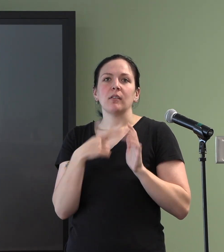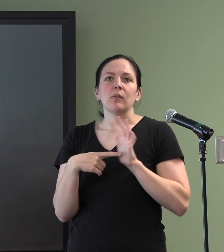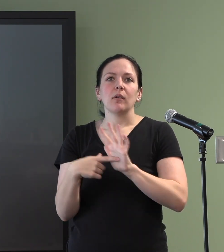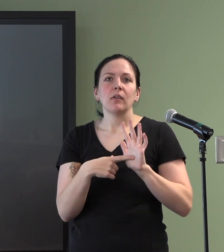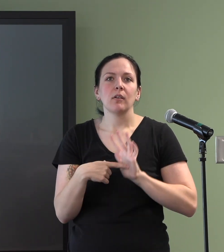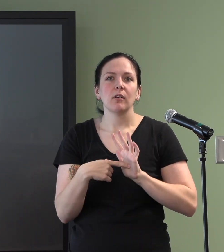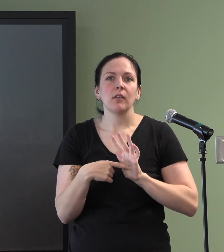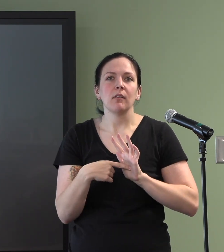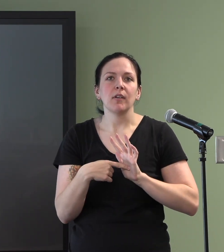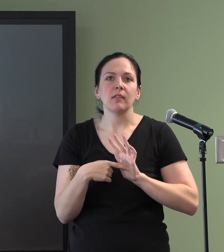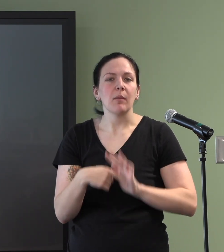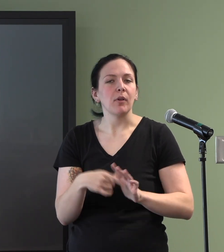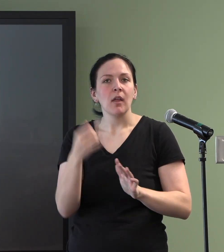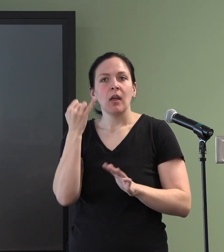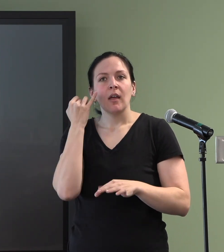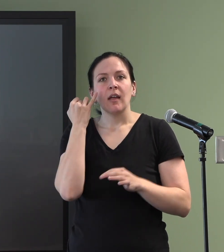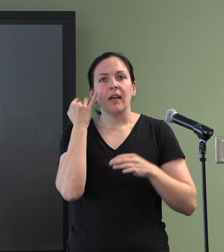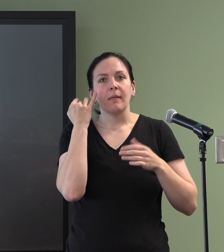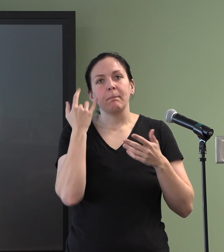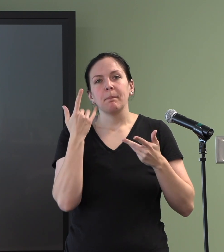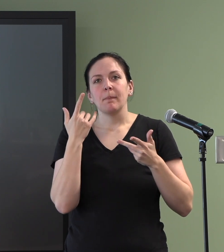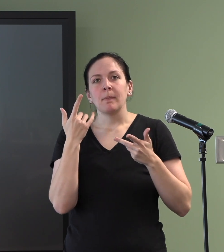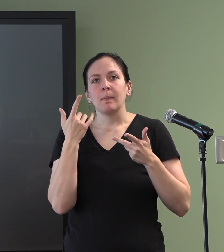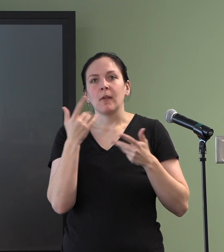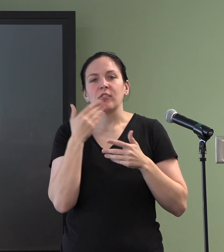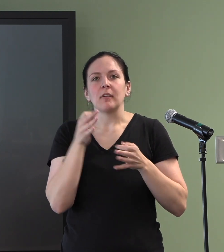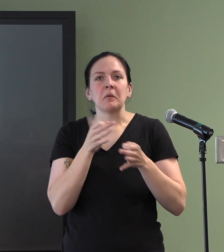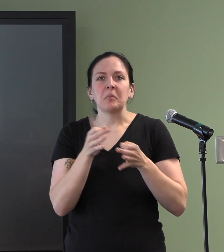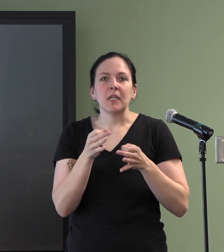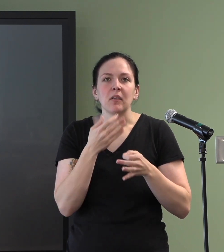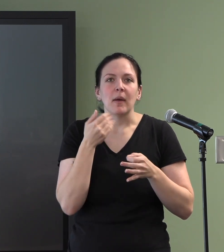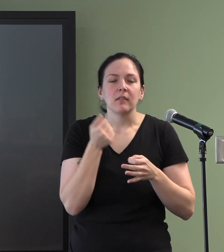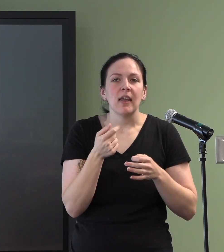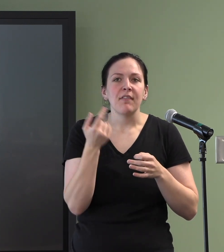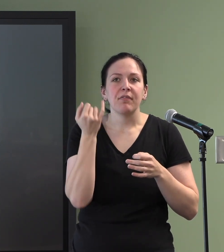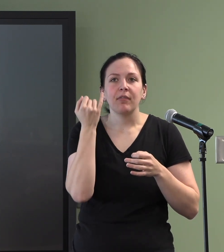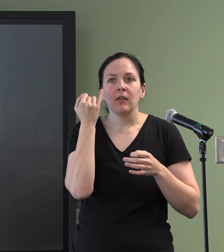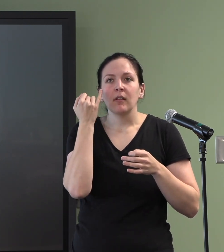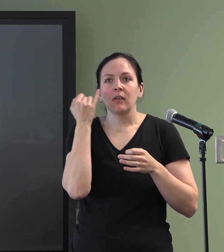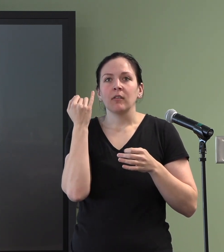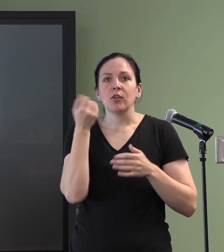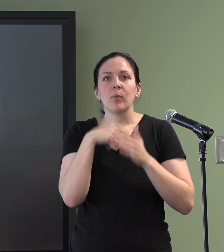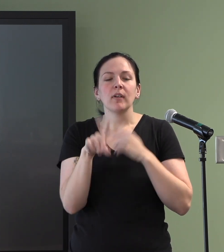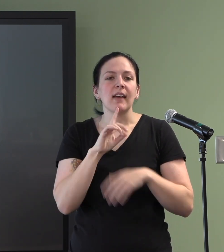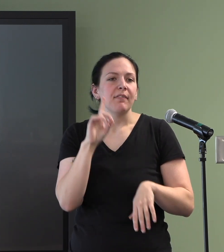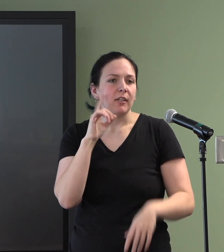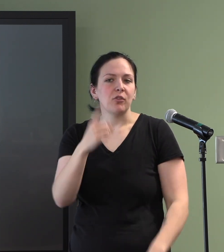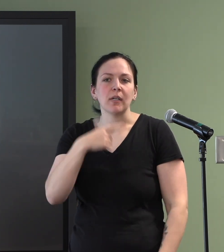to give an example. I'll just explain it the best. If you're born deaf into a